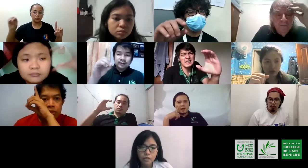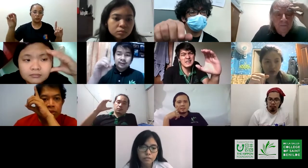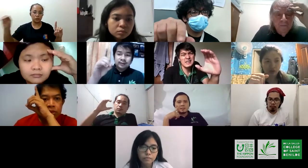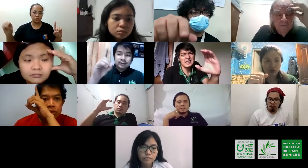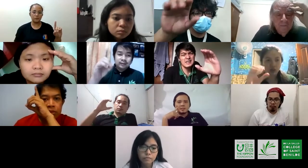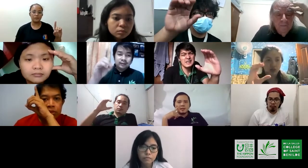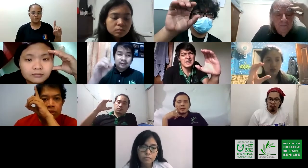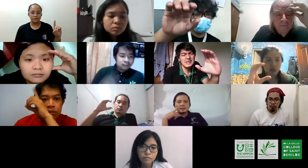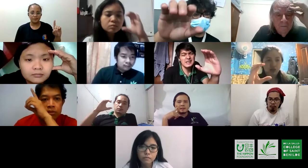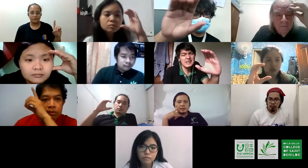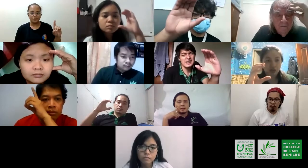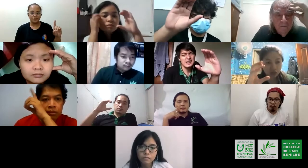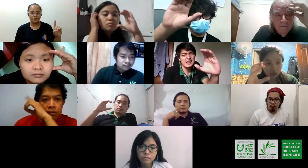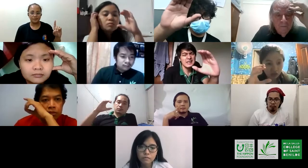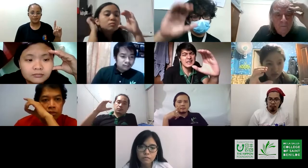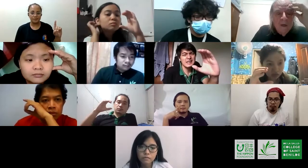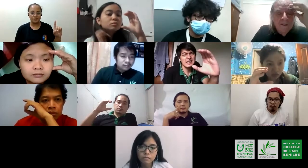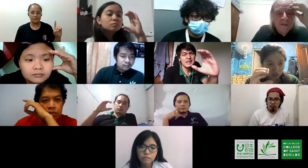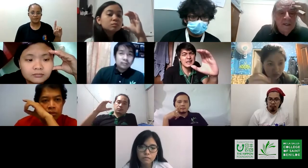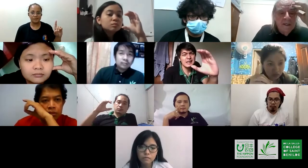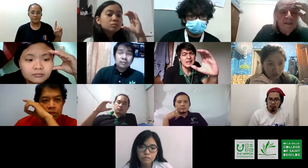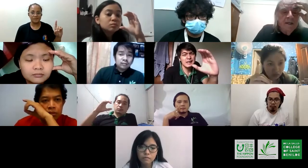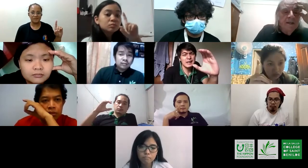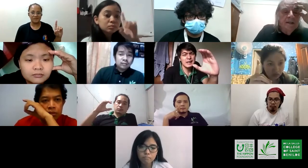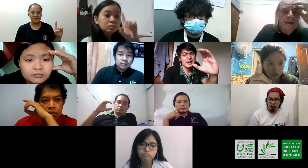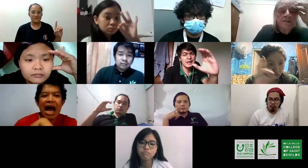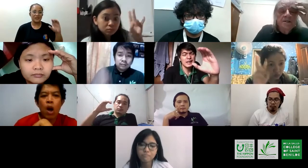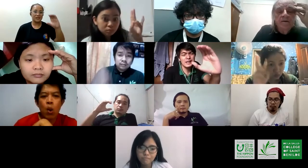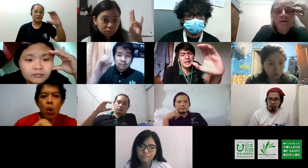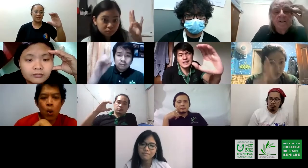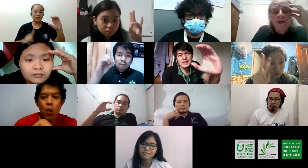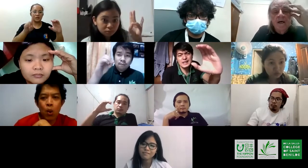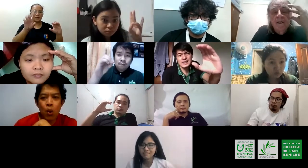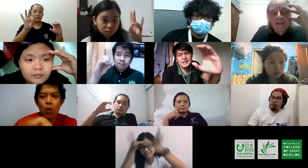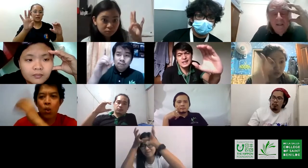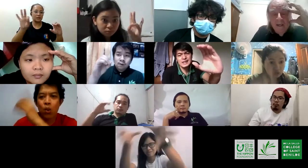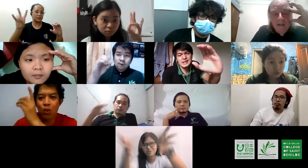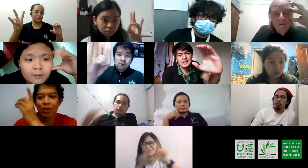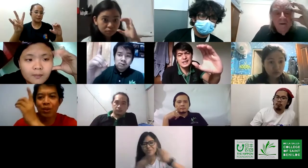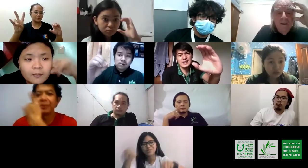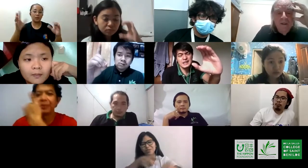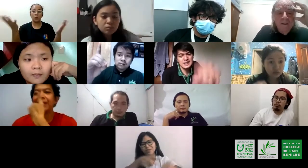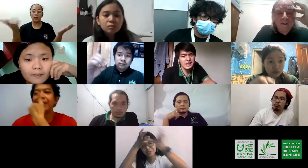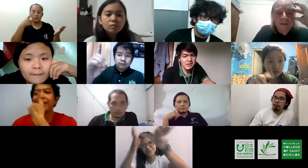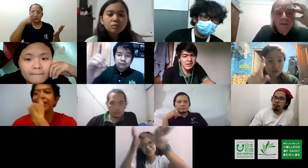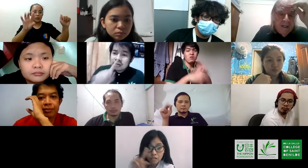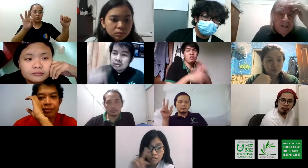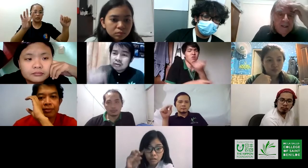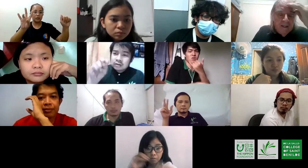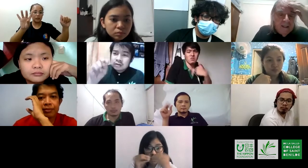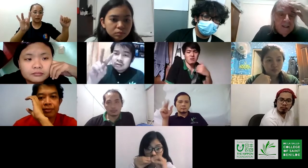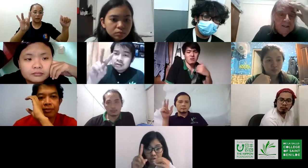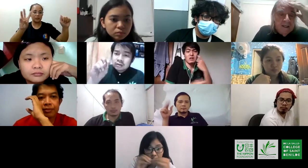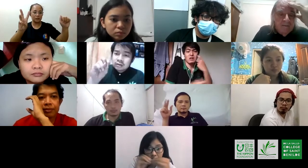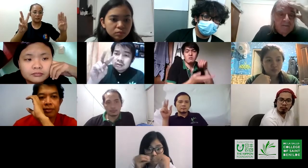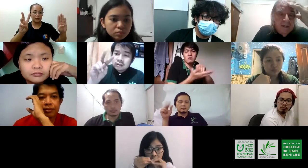see C and D. C, 1997 in Thailand. 13, the program in Vietnam